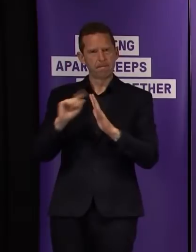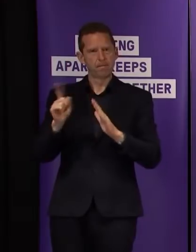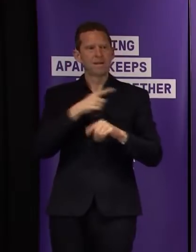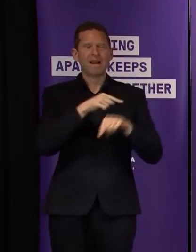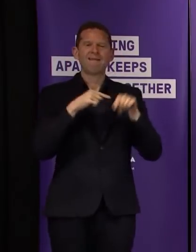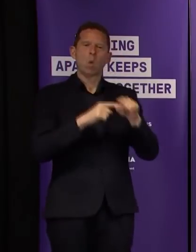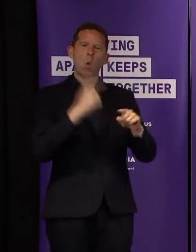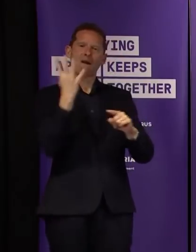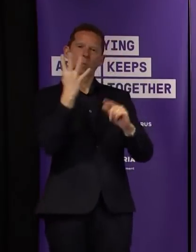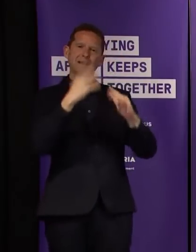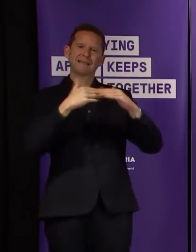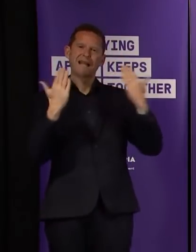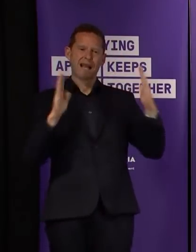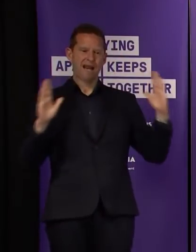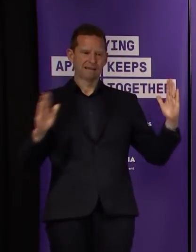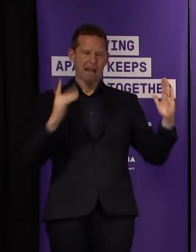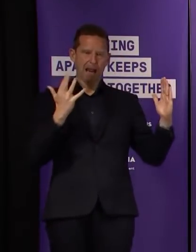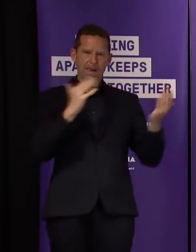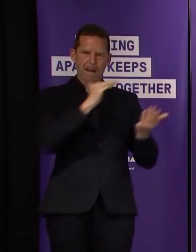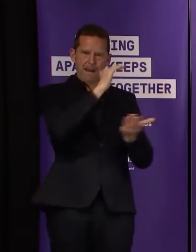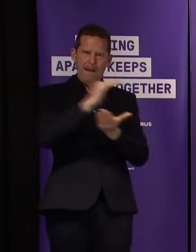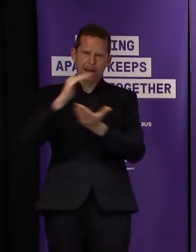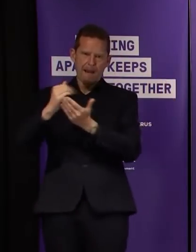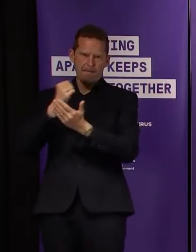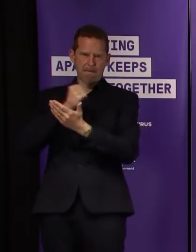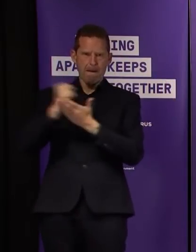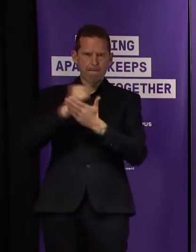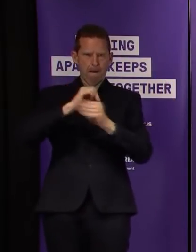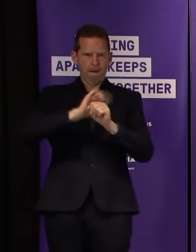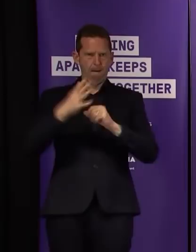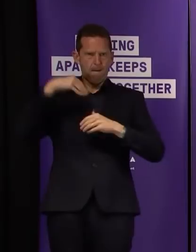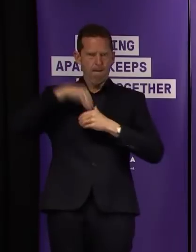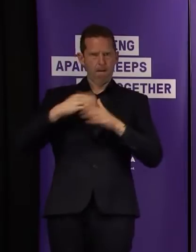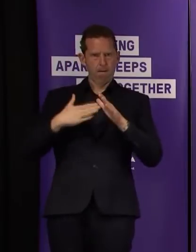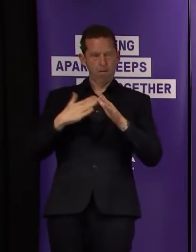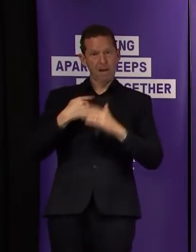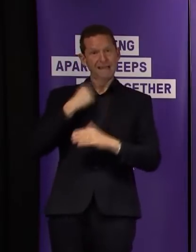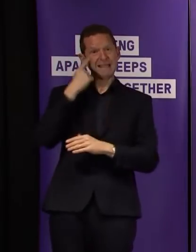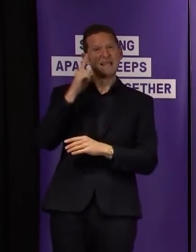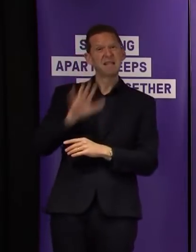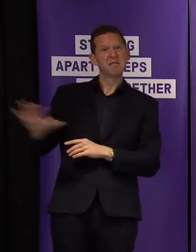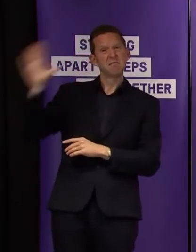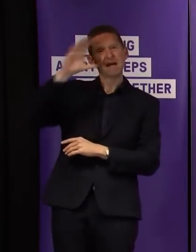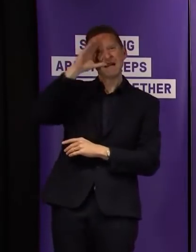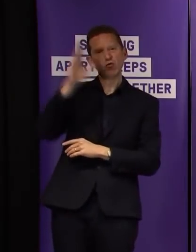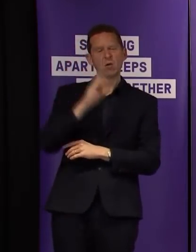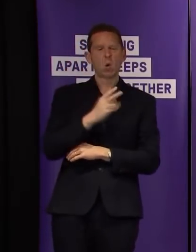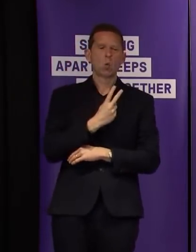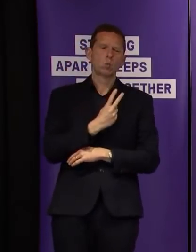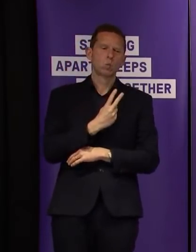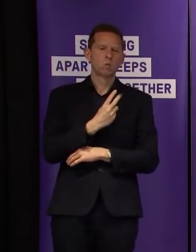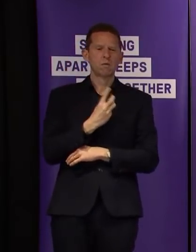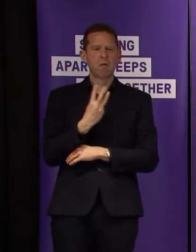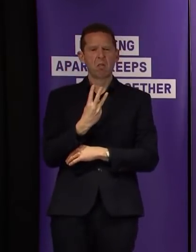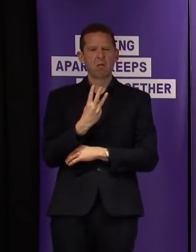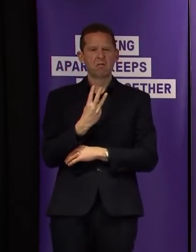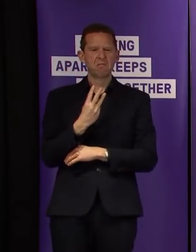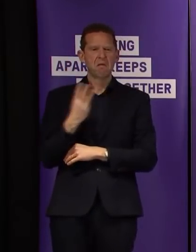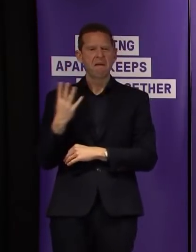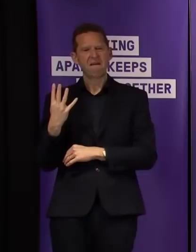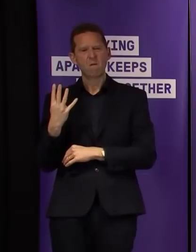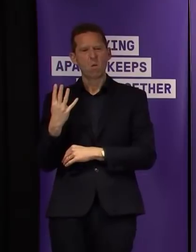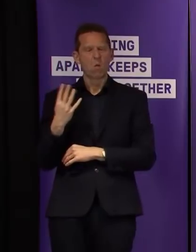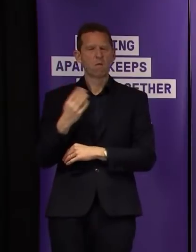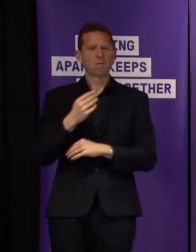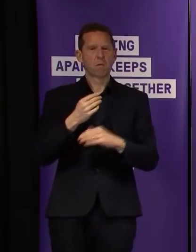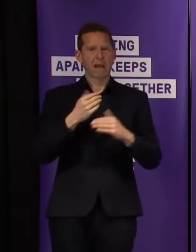a 14-day period. We're now looking at 2, 3, 4 cases per day in regional Victoria. So they're kind of on a setting